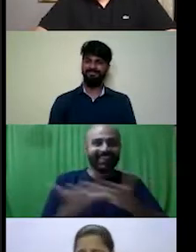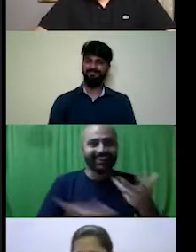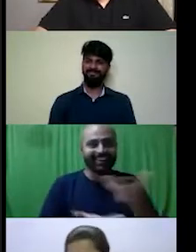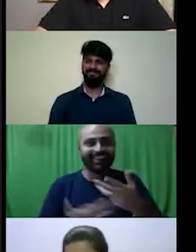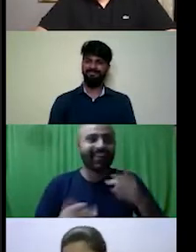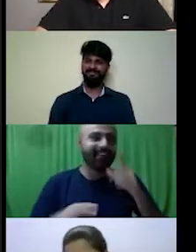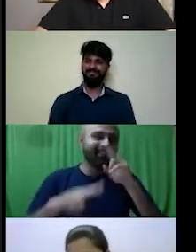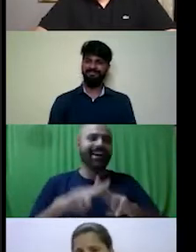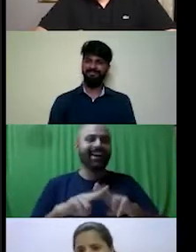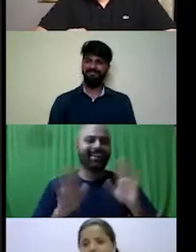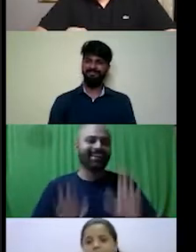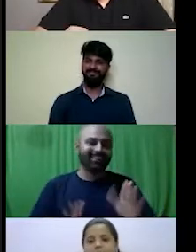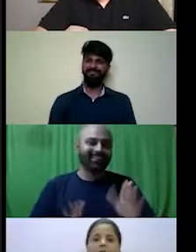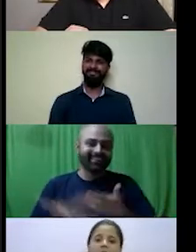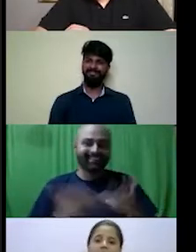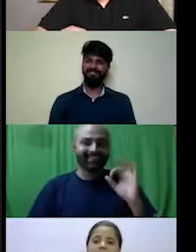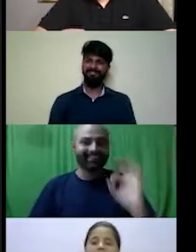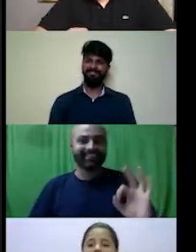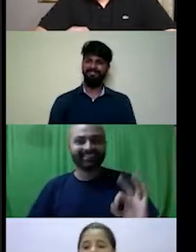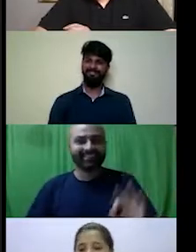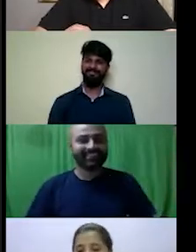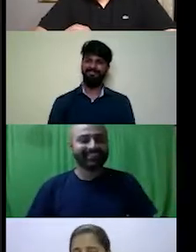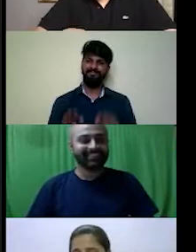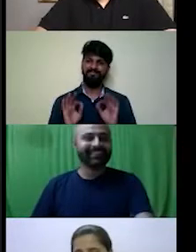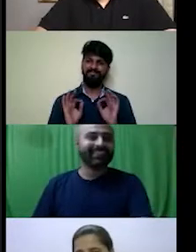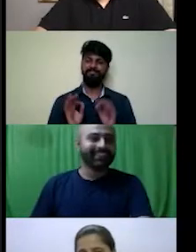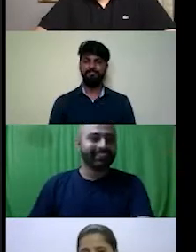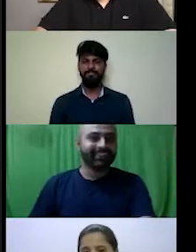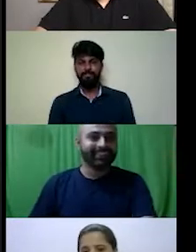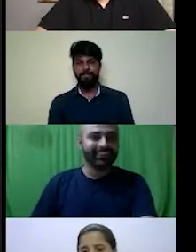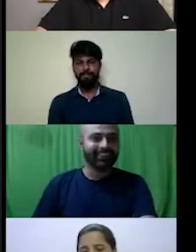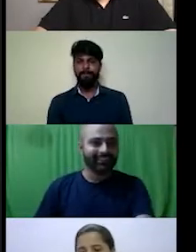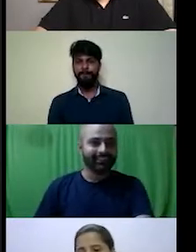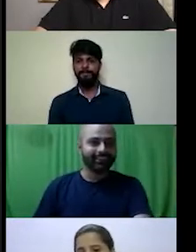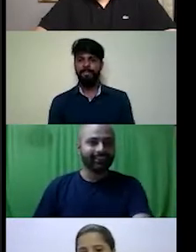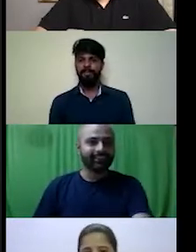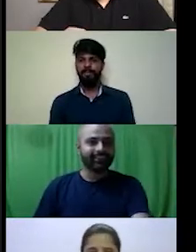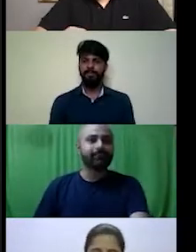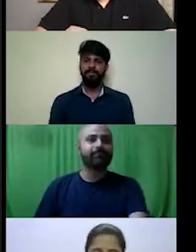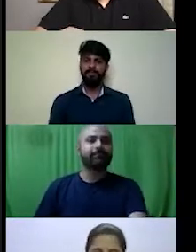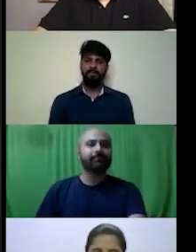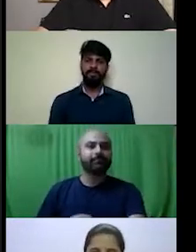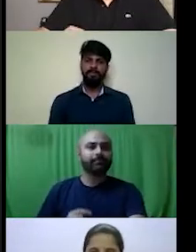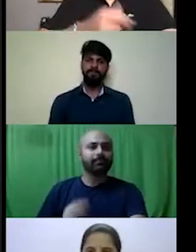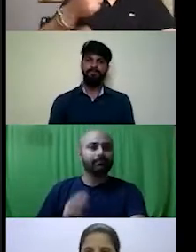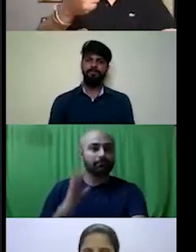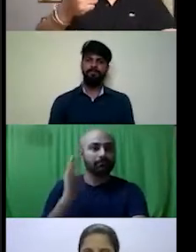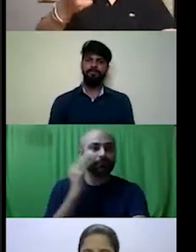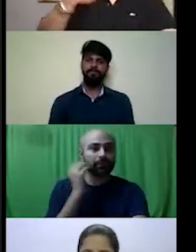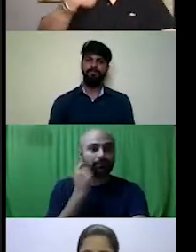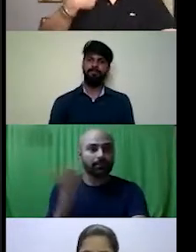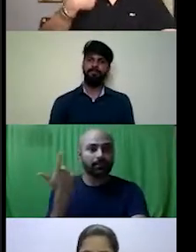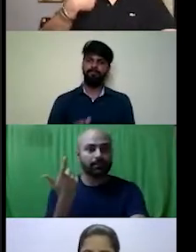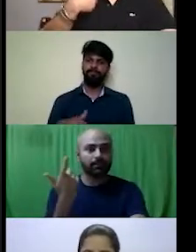teach Indian Sign Language to everyone. I hope that we will have an interactive and a funny session as well.